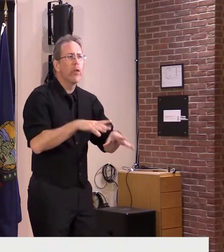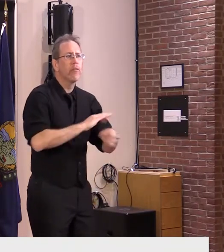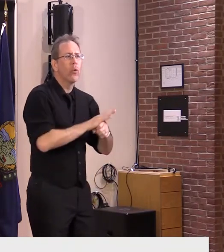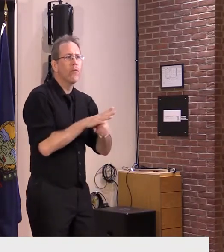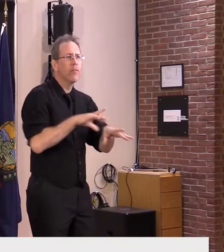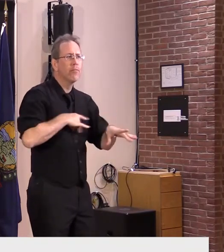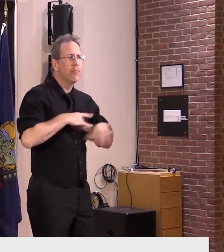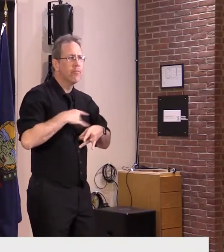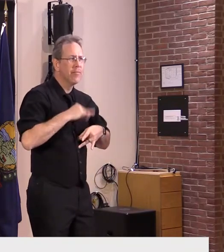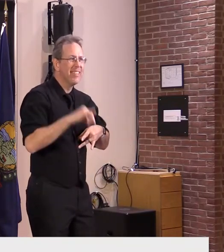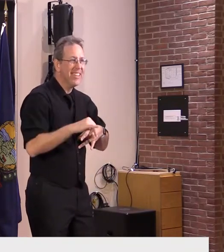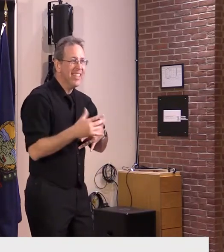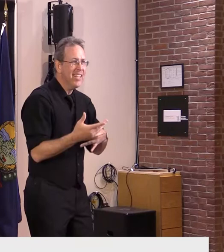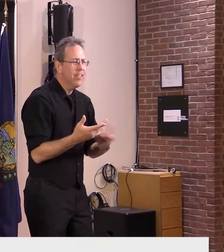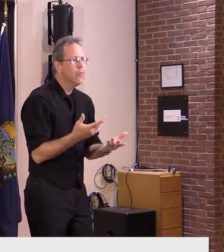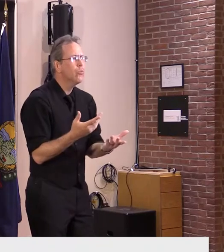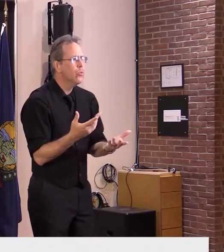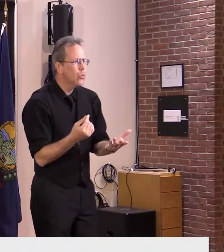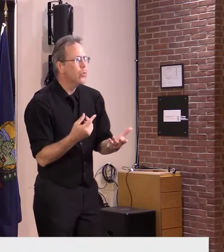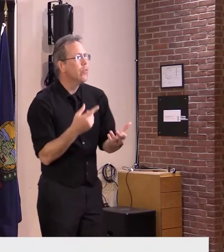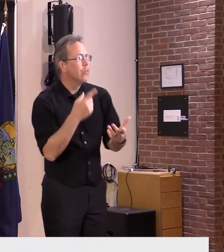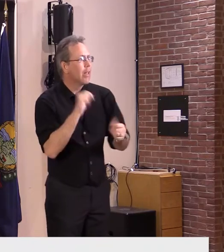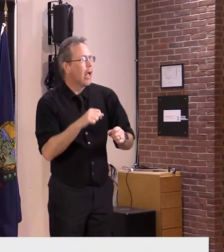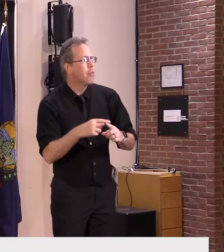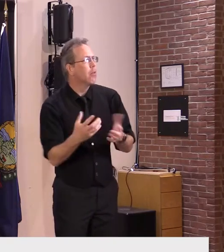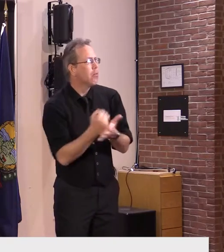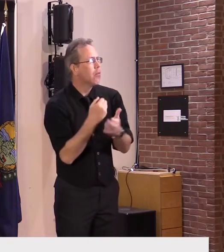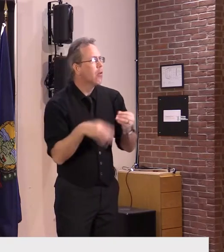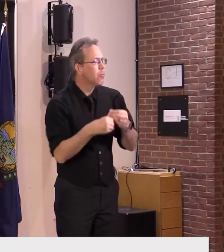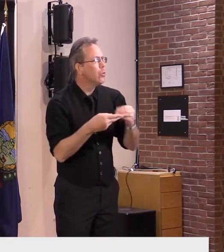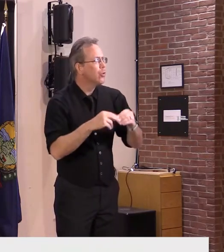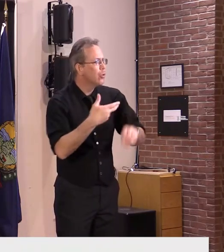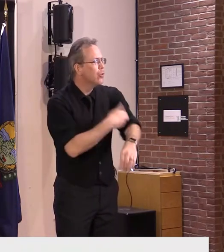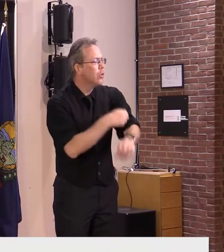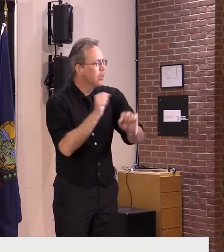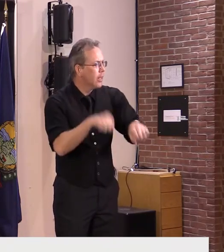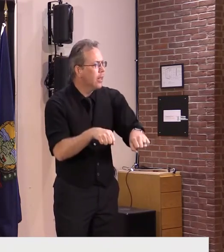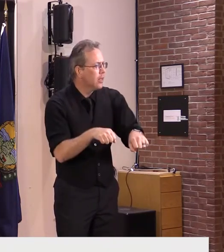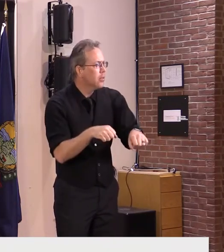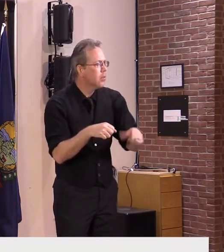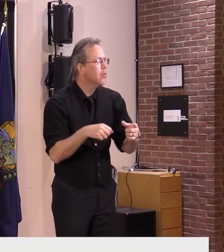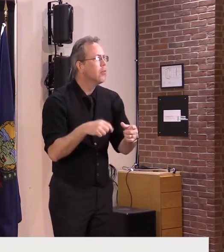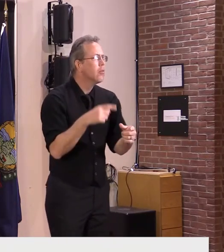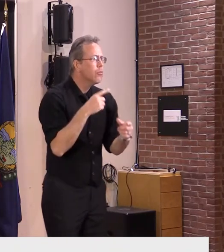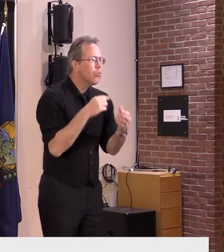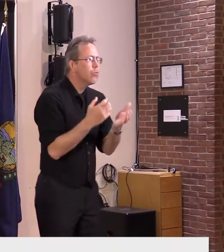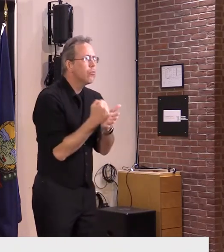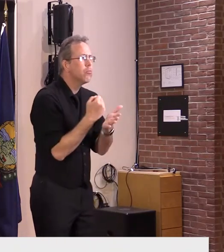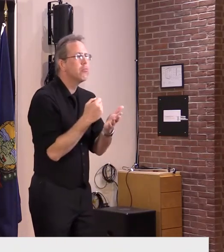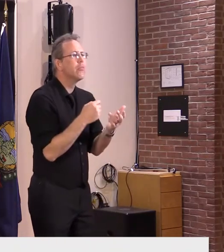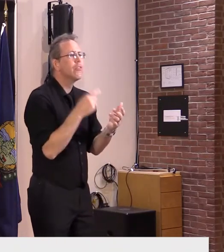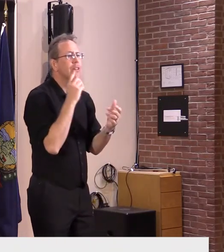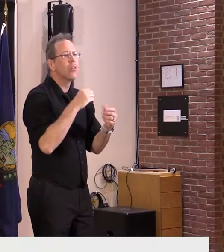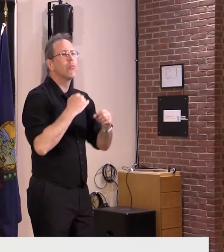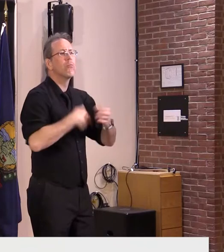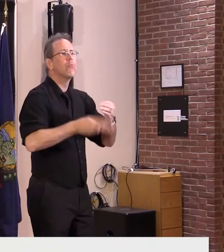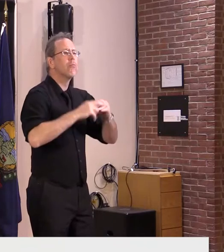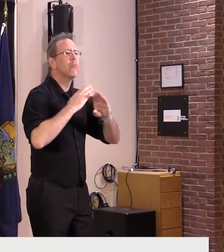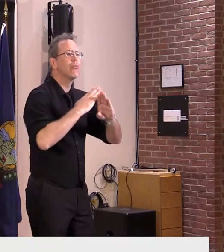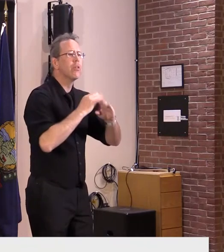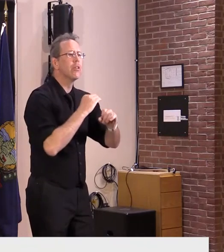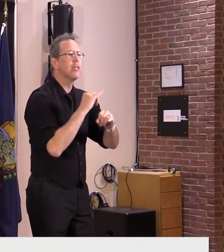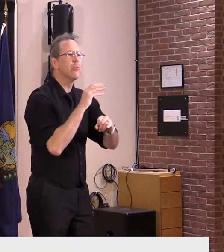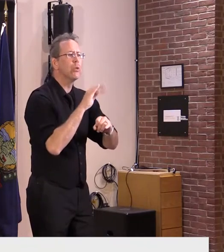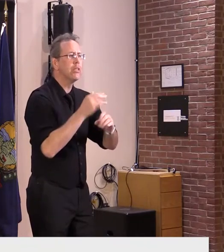They are still eligible for a vaccine to enhance their amount of immunity. We all know that the outcomes in that age range